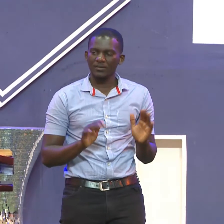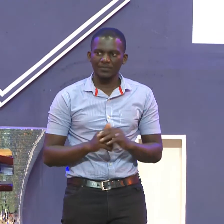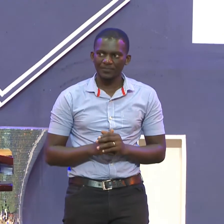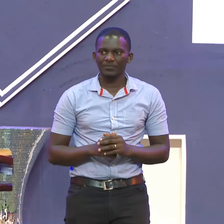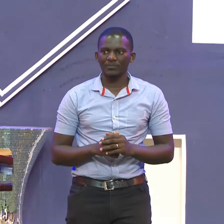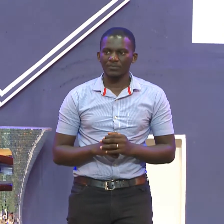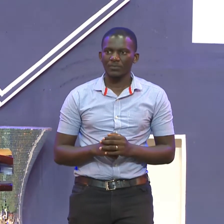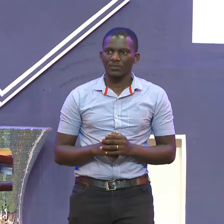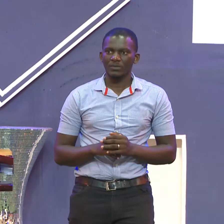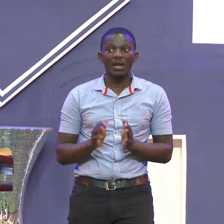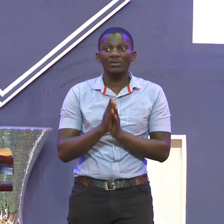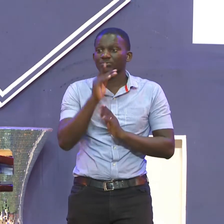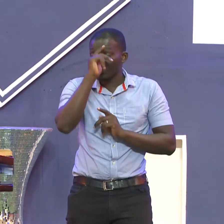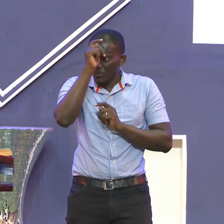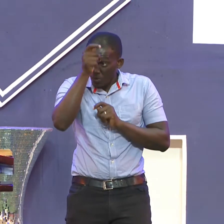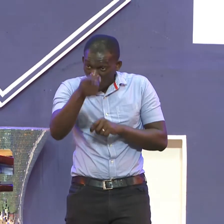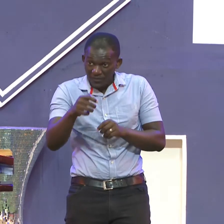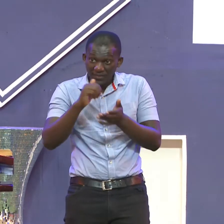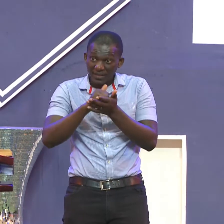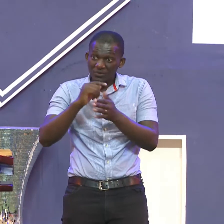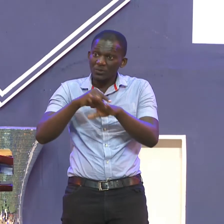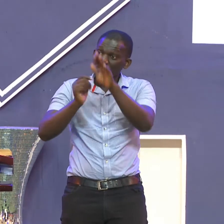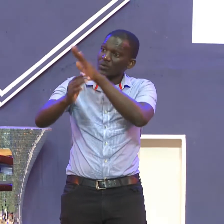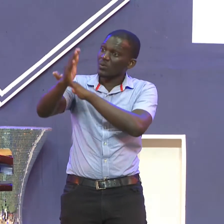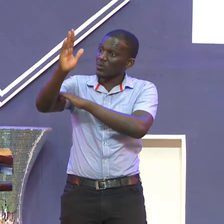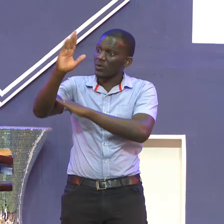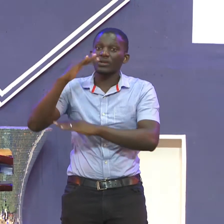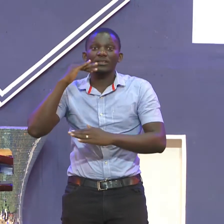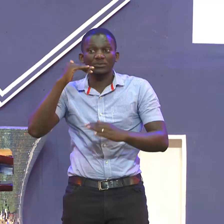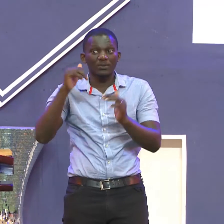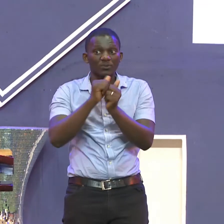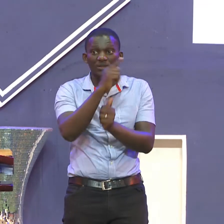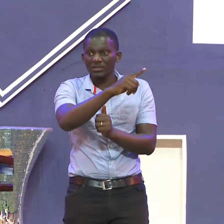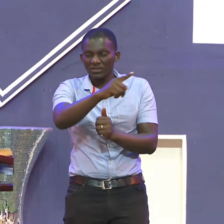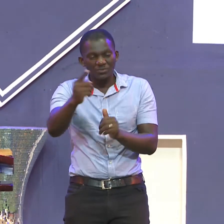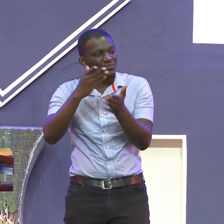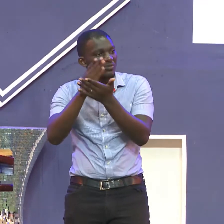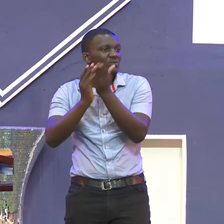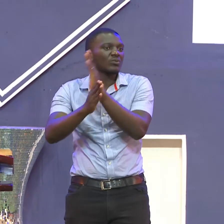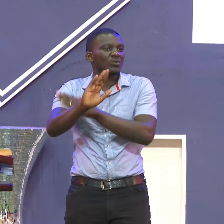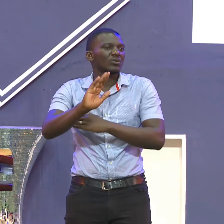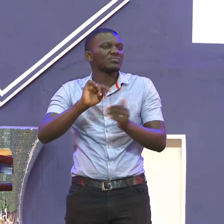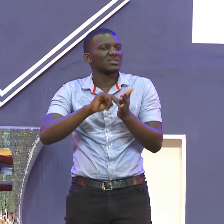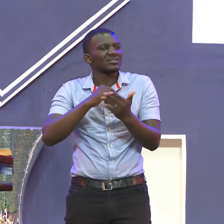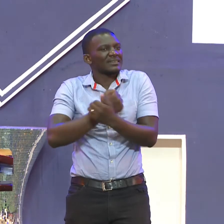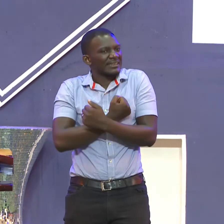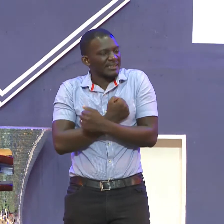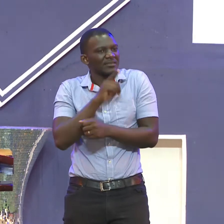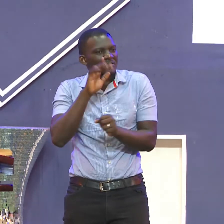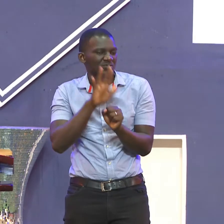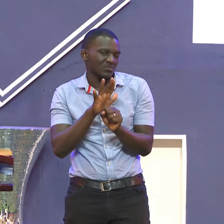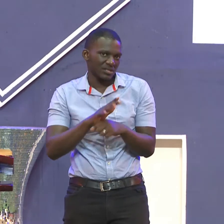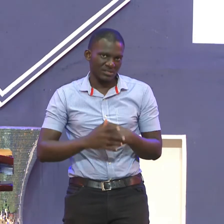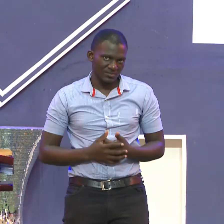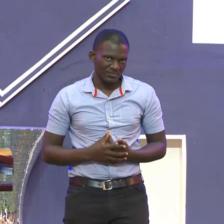granted. Era okukiteekamu ekitiibwa nti Katonda waba ayogedde naawe aba akwagadde nnyo. And to always put it in a way that when